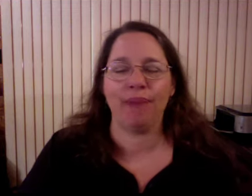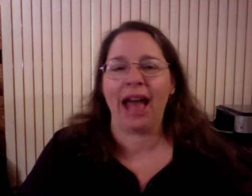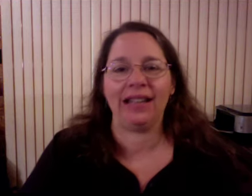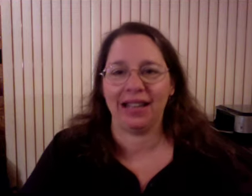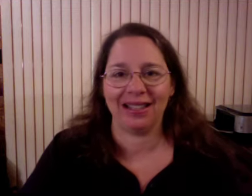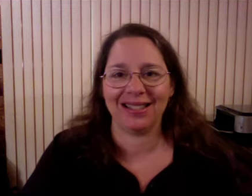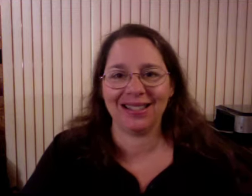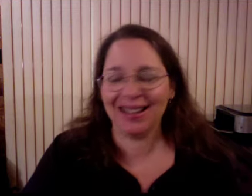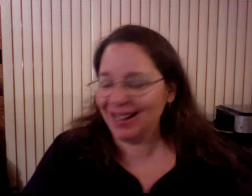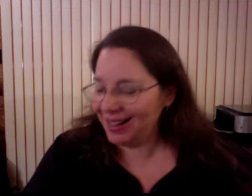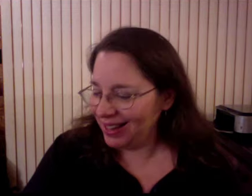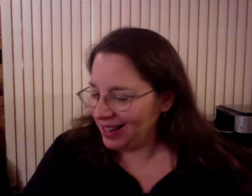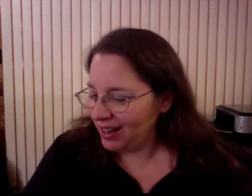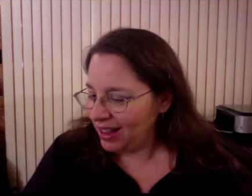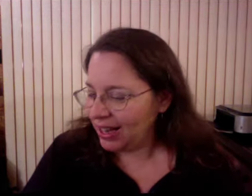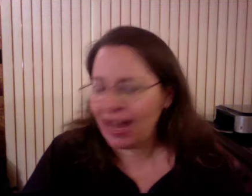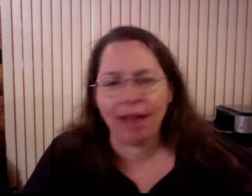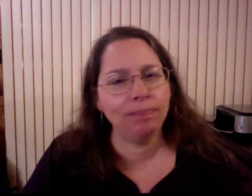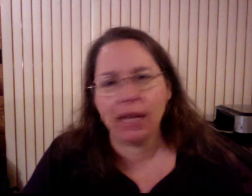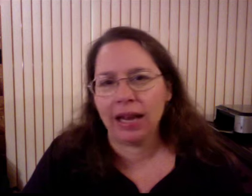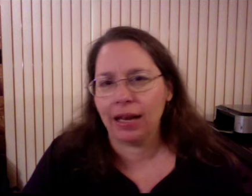bad kids, can't meet anymore